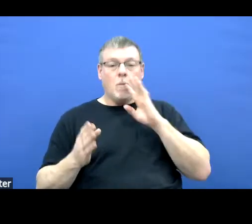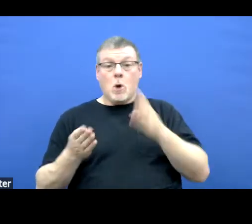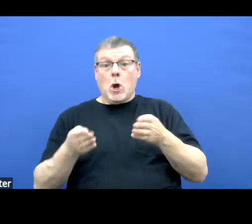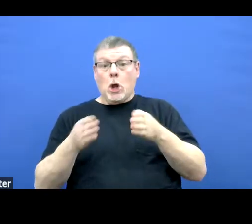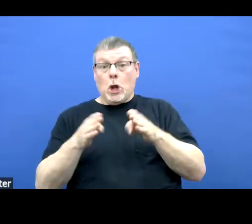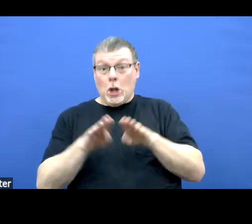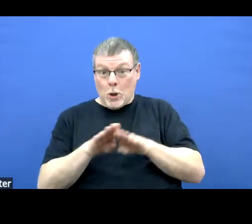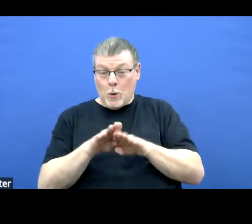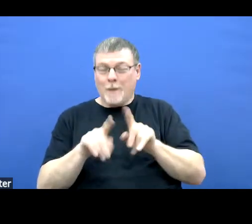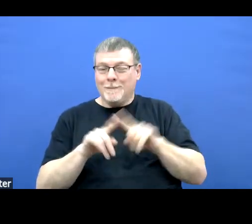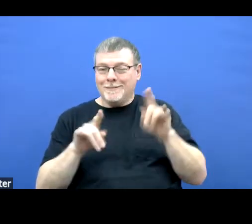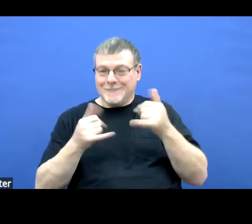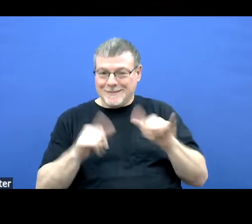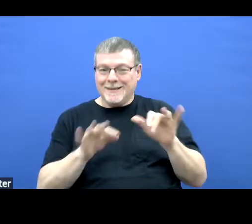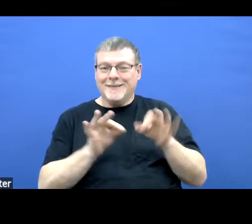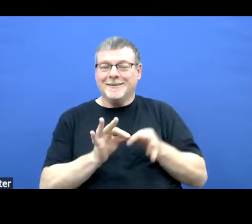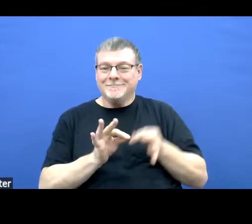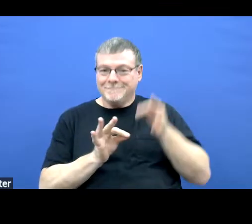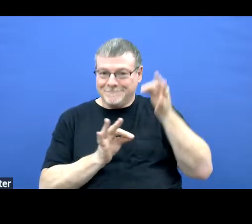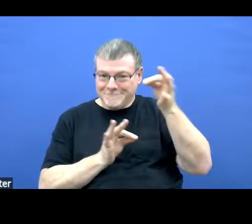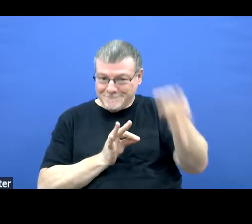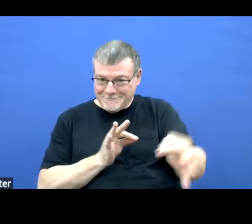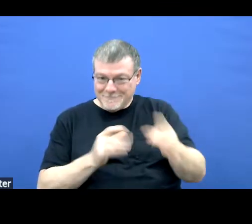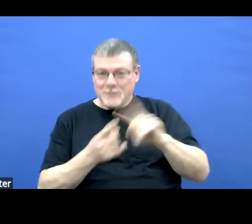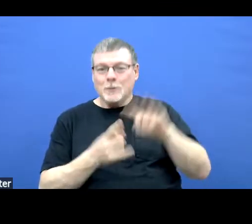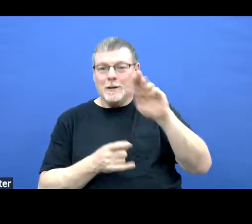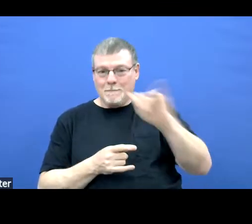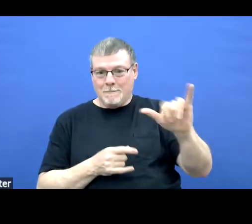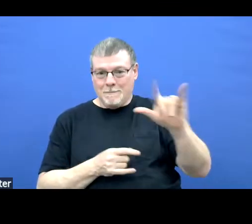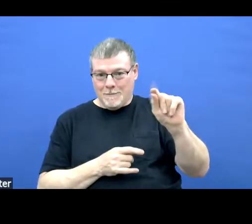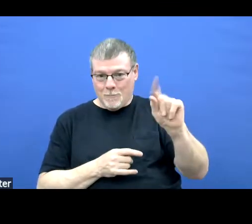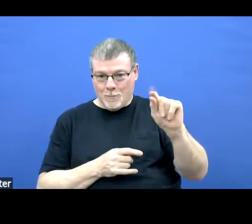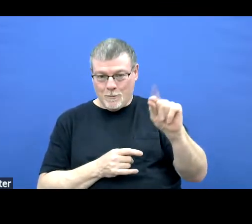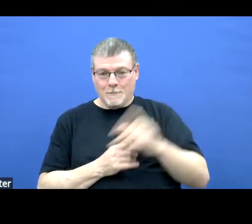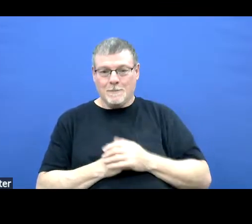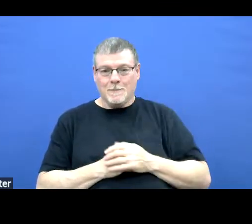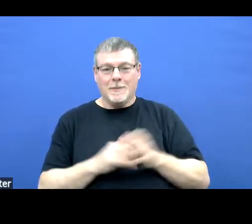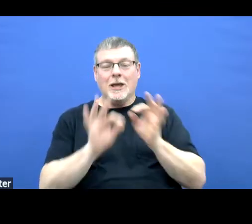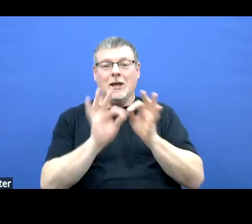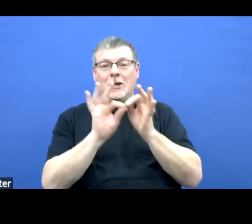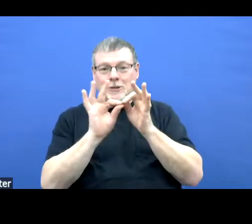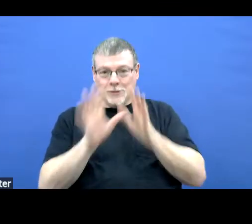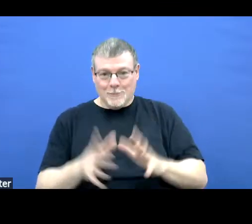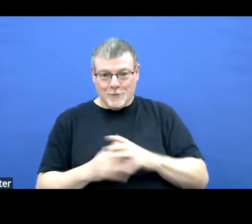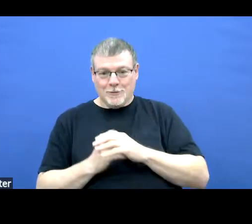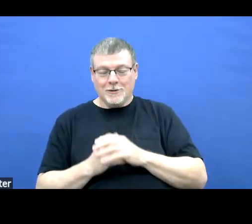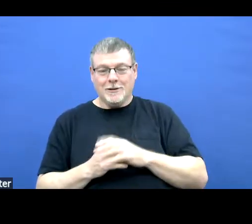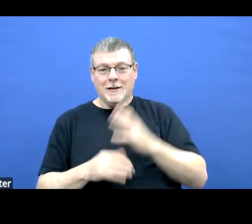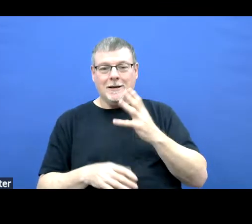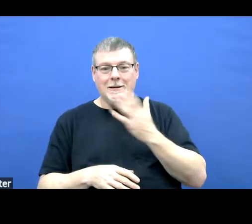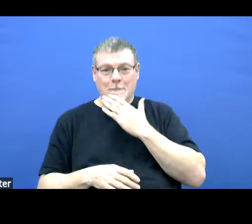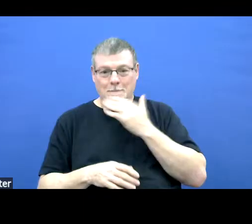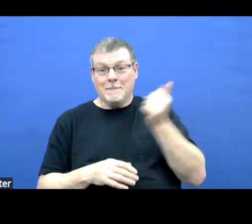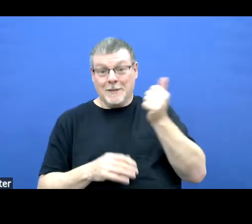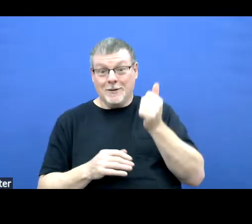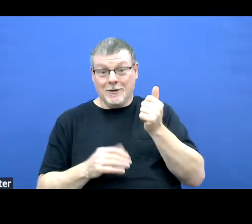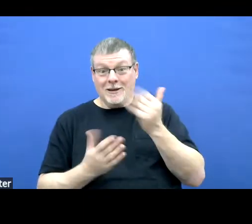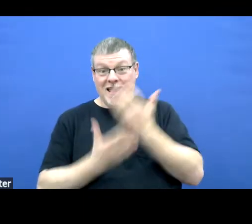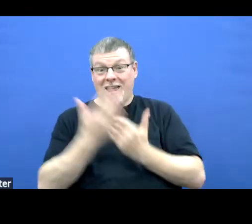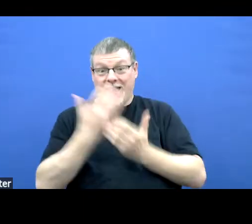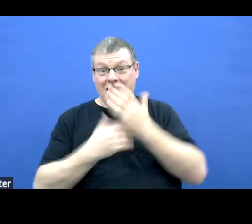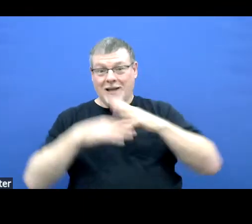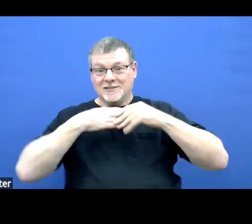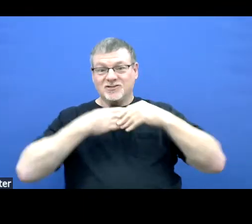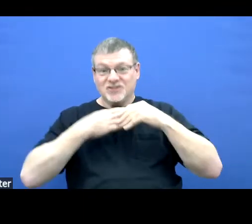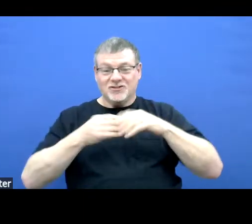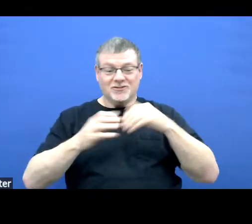session. And this one will also be on the May 20th. So our interpreters better, make sure their hands are all limbered